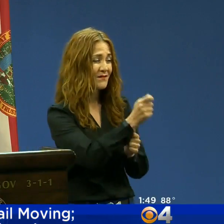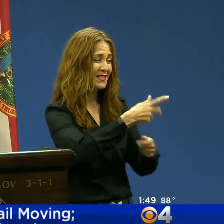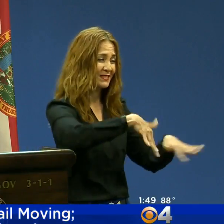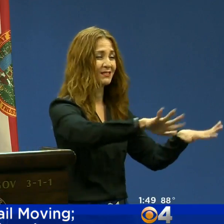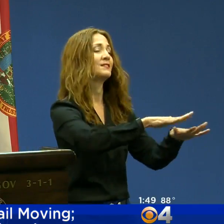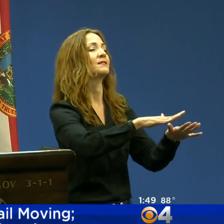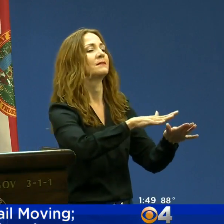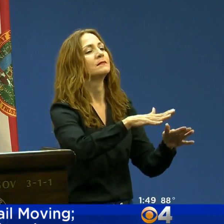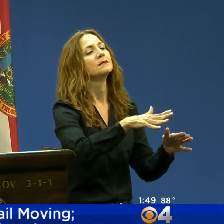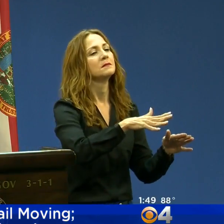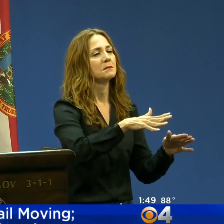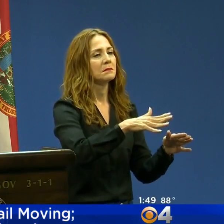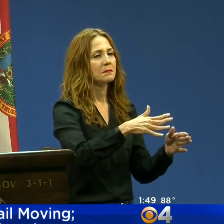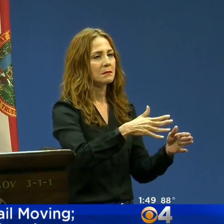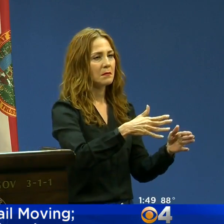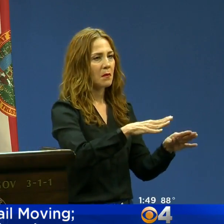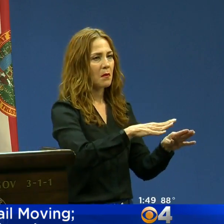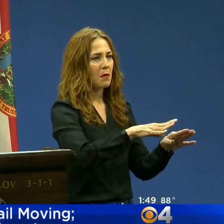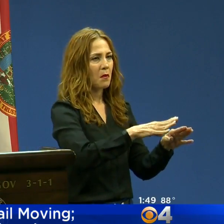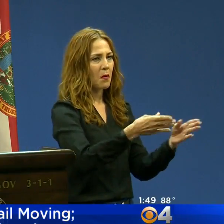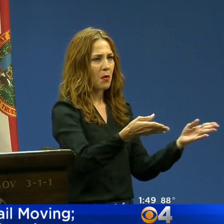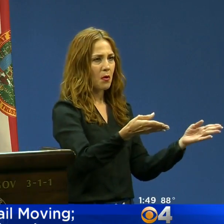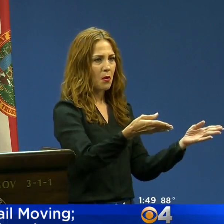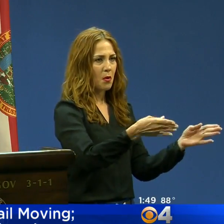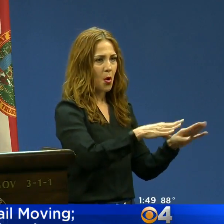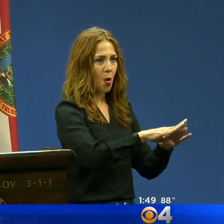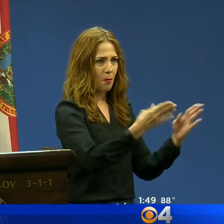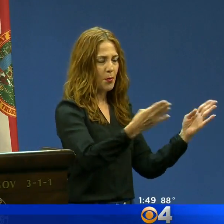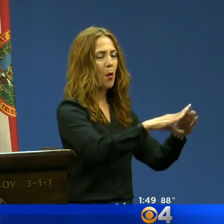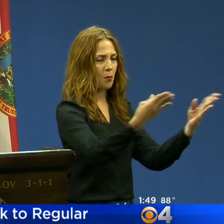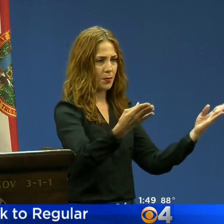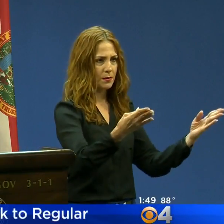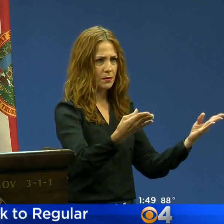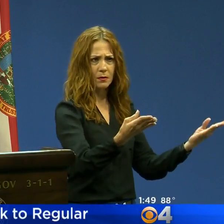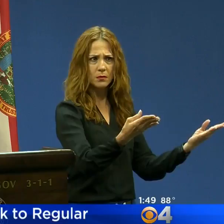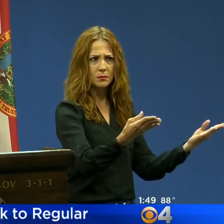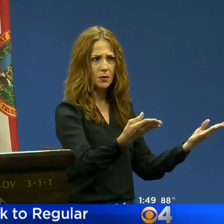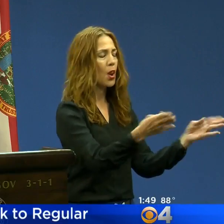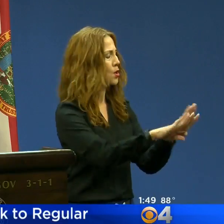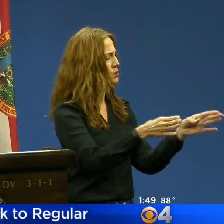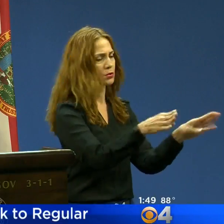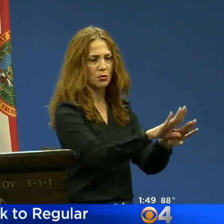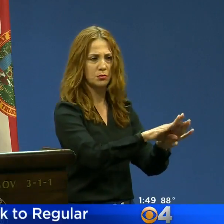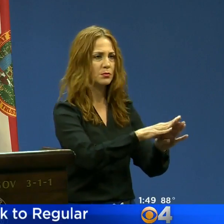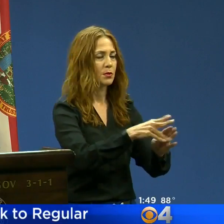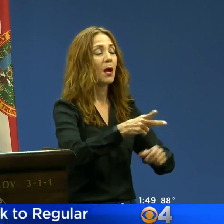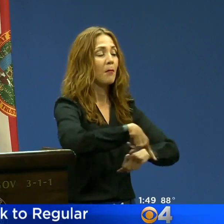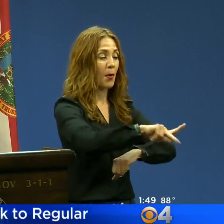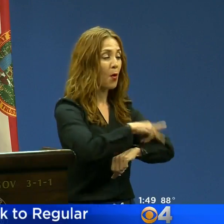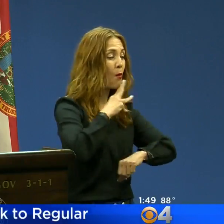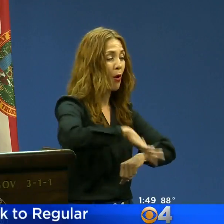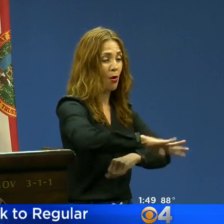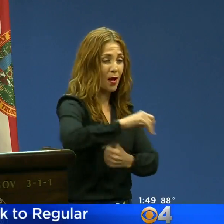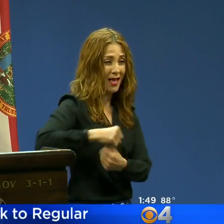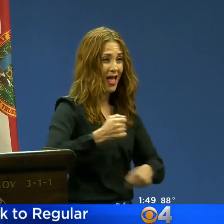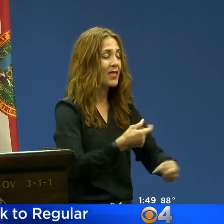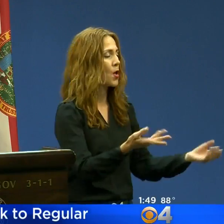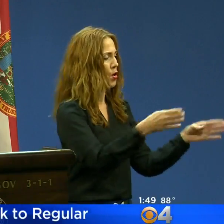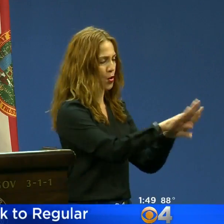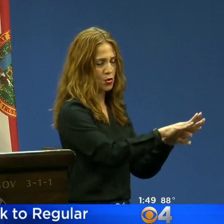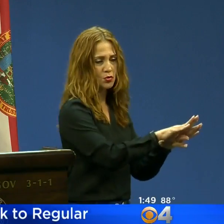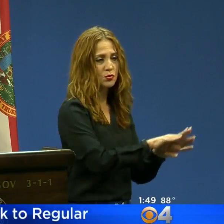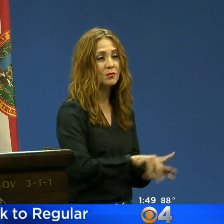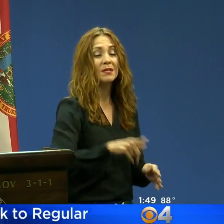through Sunday from 9 o'clock to 5 o'clock, and they are Gould's, Martin Luther King, Gwen Cherry,